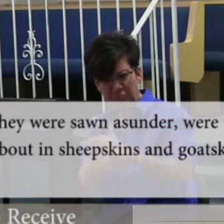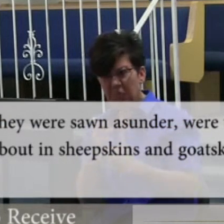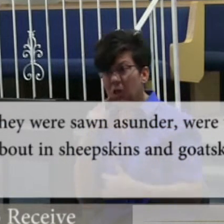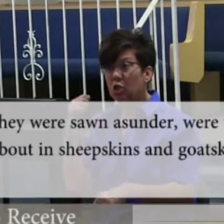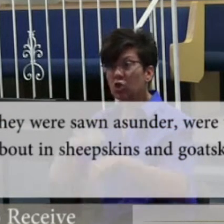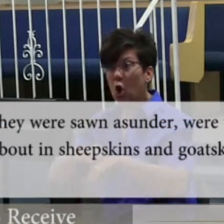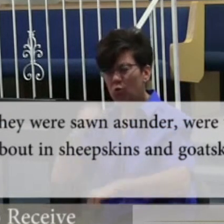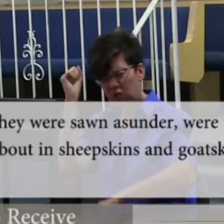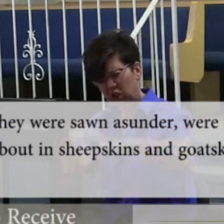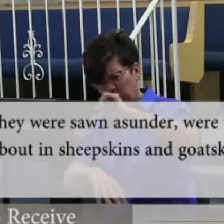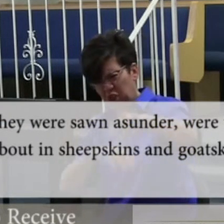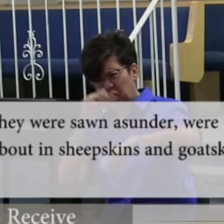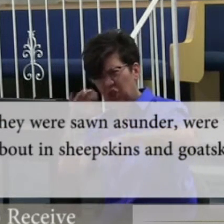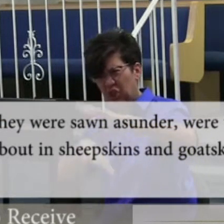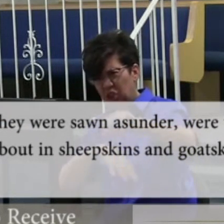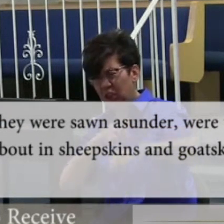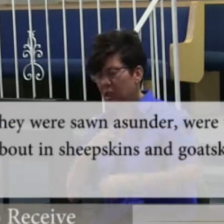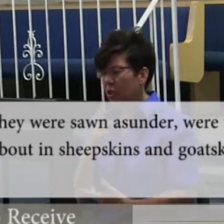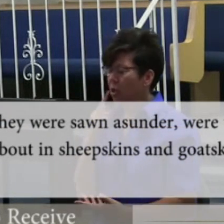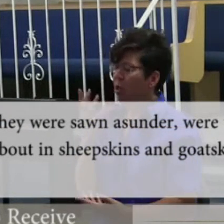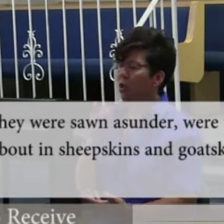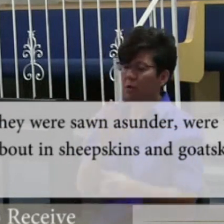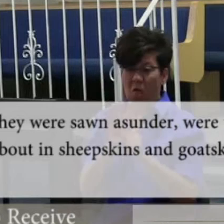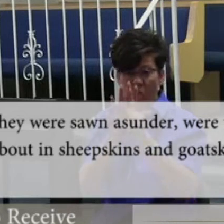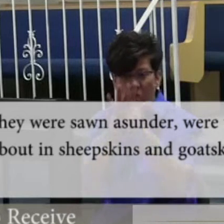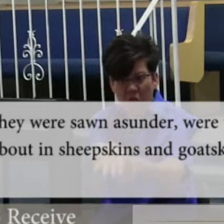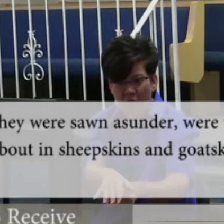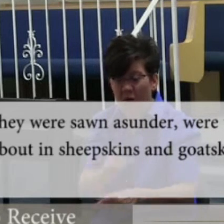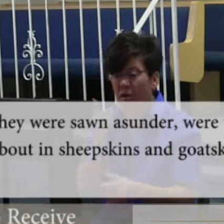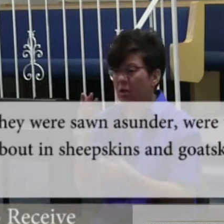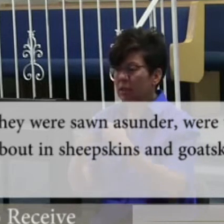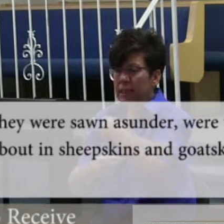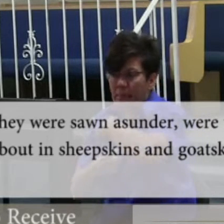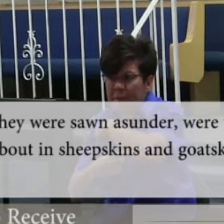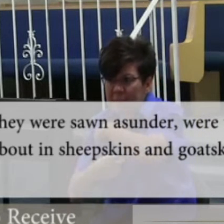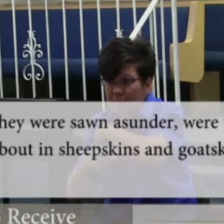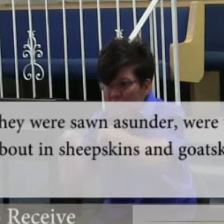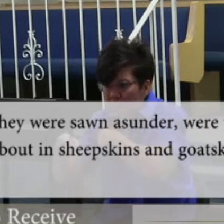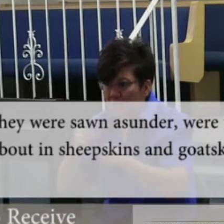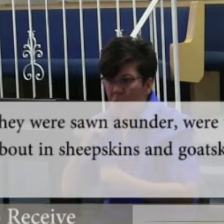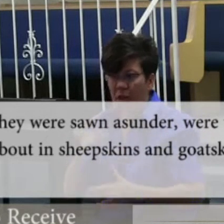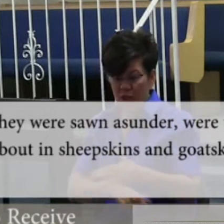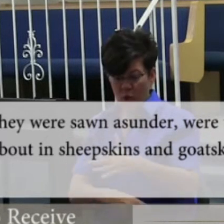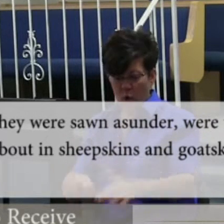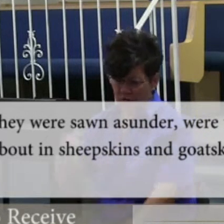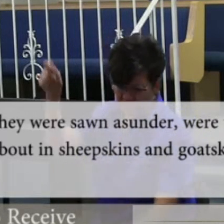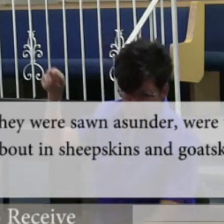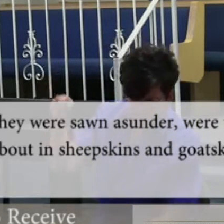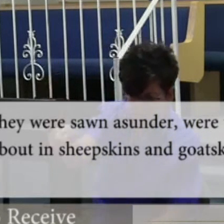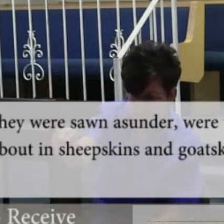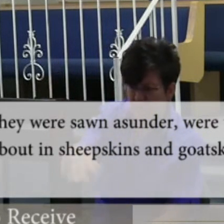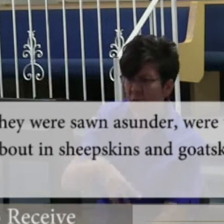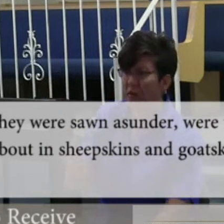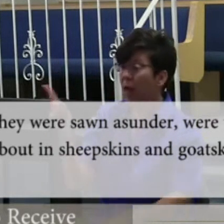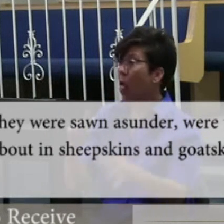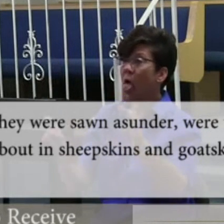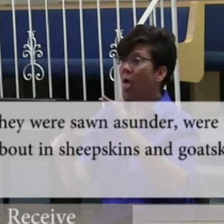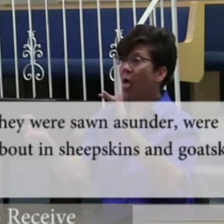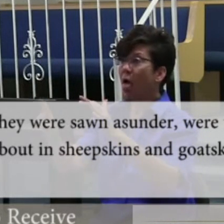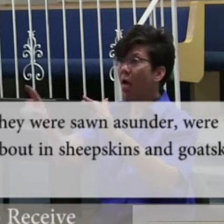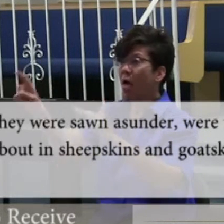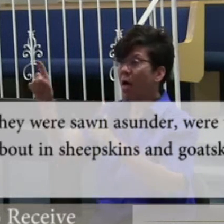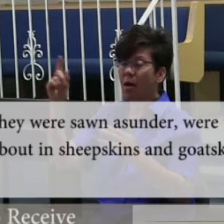stoned, they were sawn asunder, were tempted, were slain with the sword. They wandered about